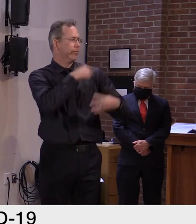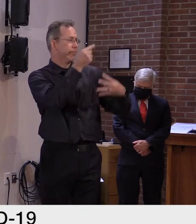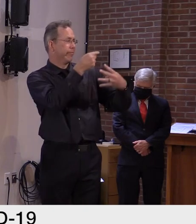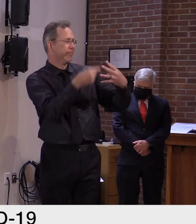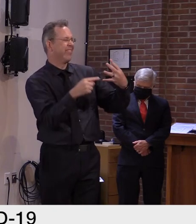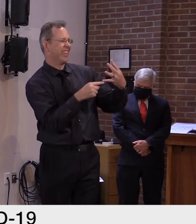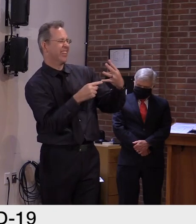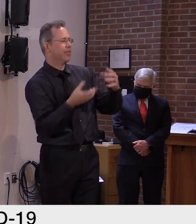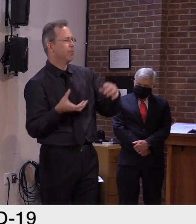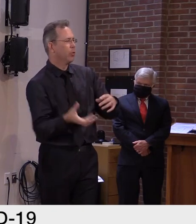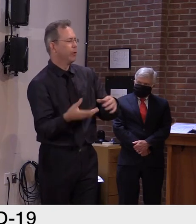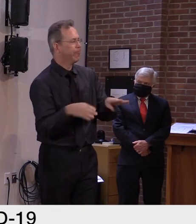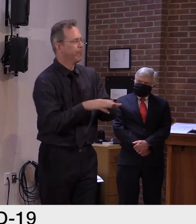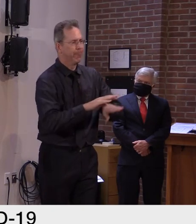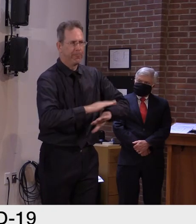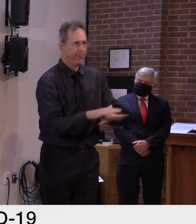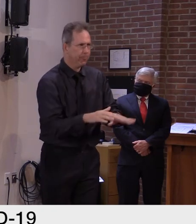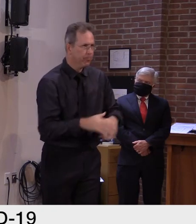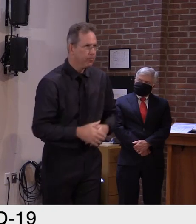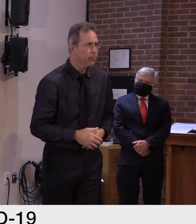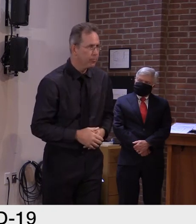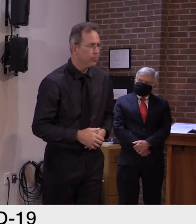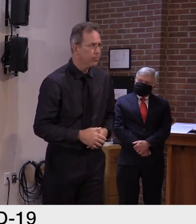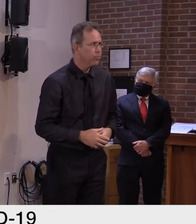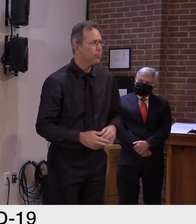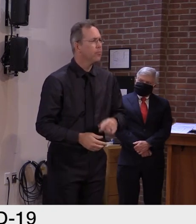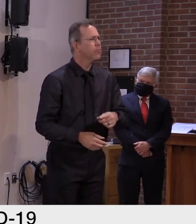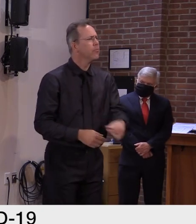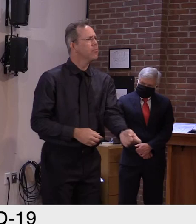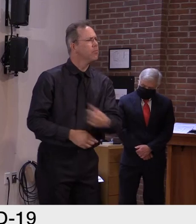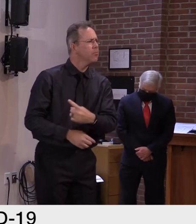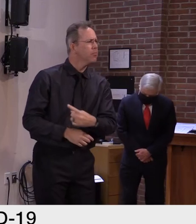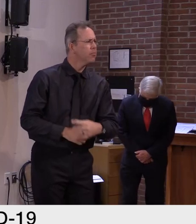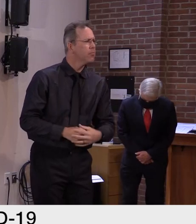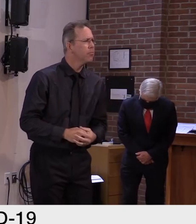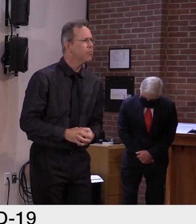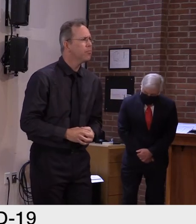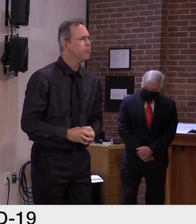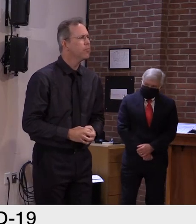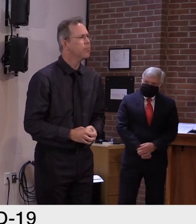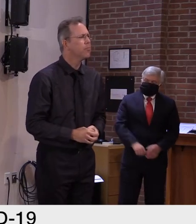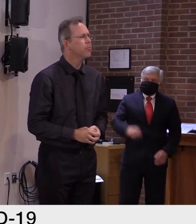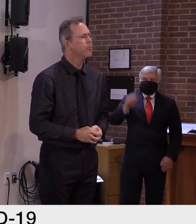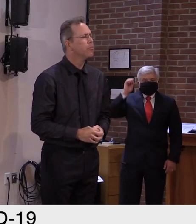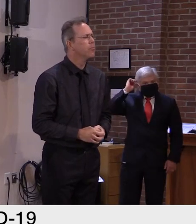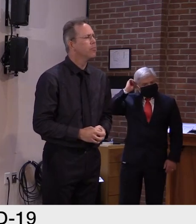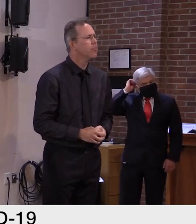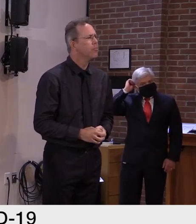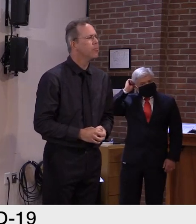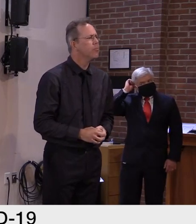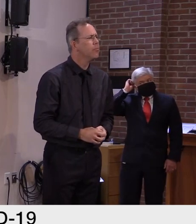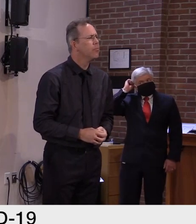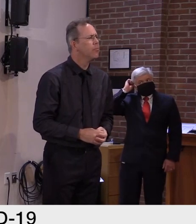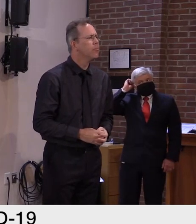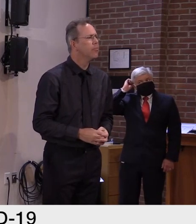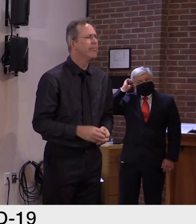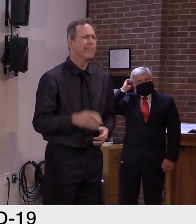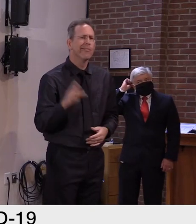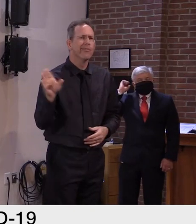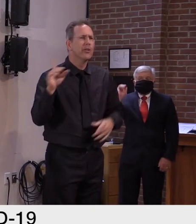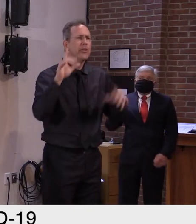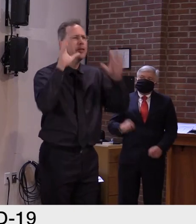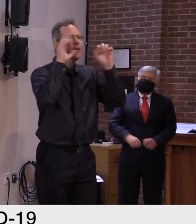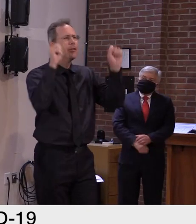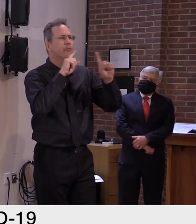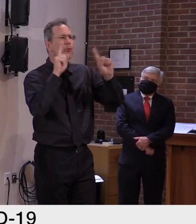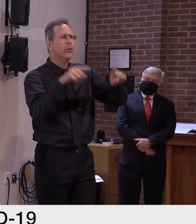But that was due to expire, isn't it, tomorrow or something? Yeah, I think it's Sunday, or maybe it's tomorrow, but I think it's this weekend. So this